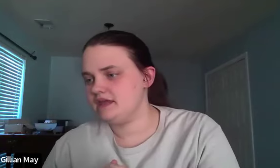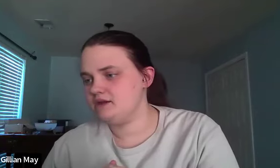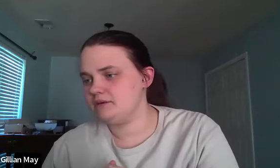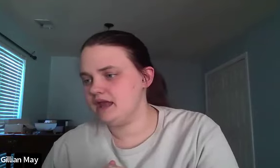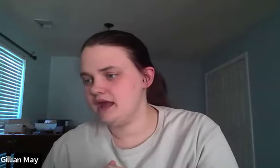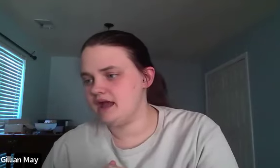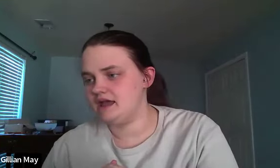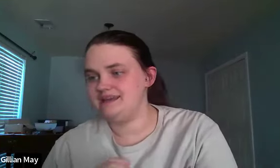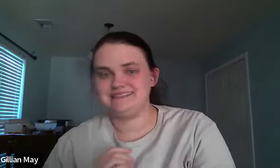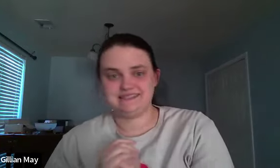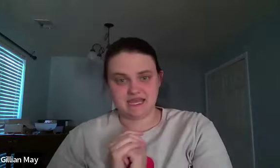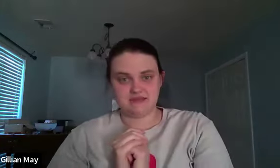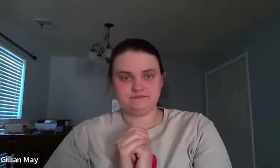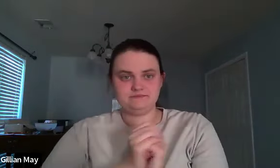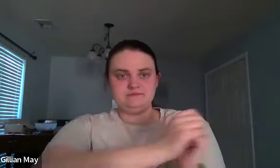Then we had day.